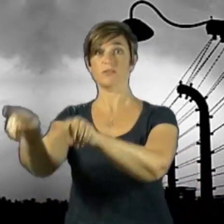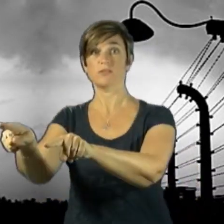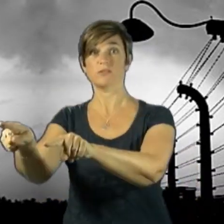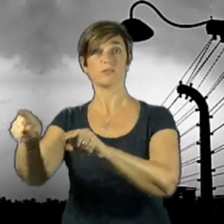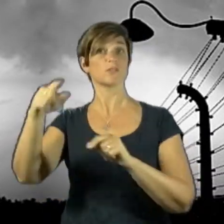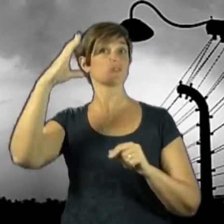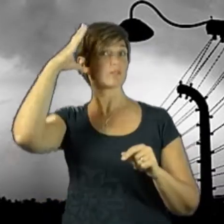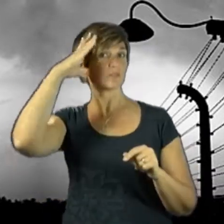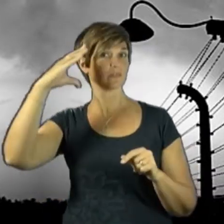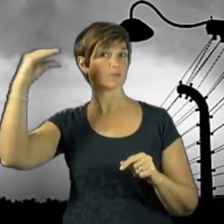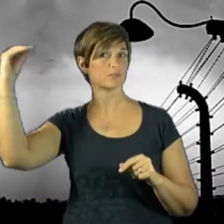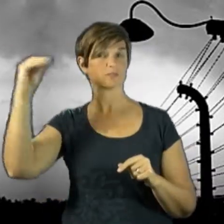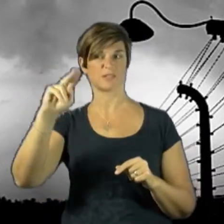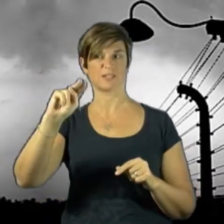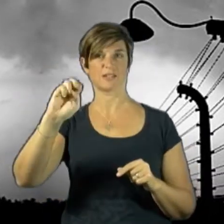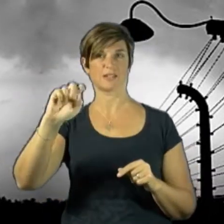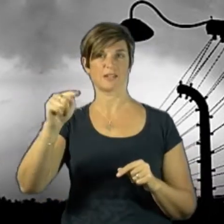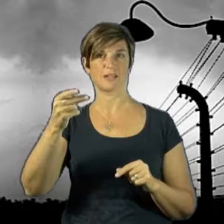Anne Frank house.